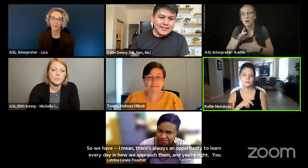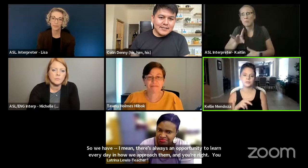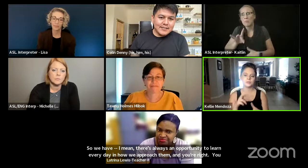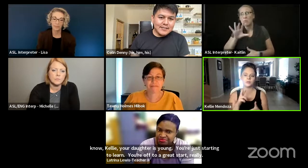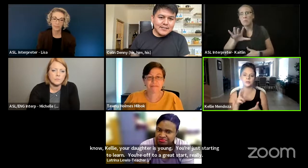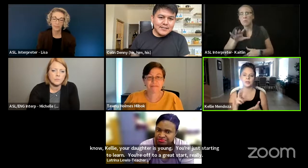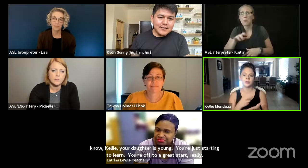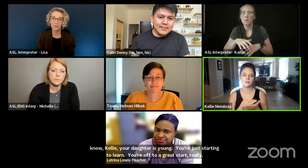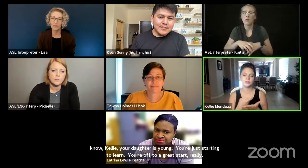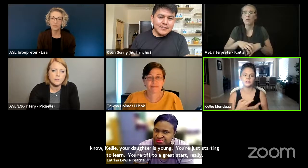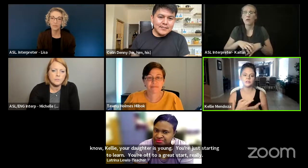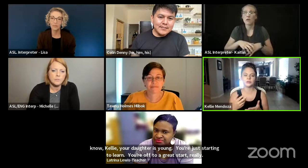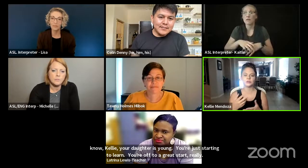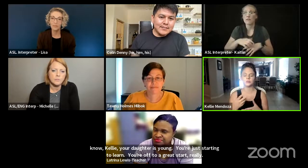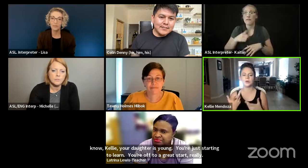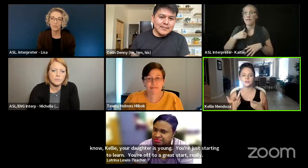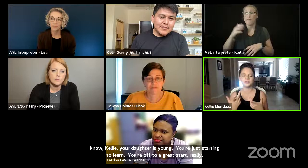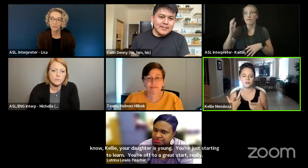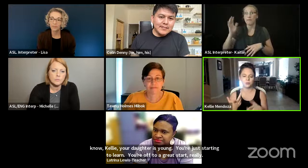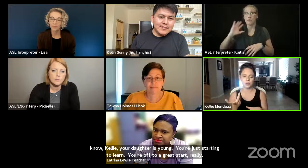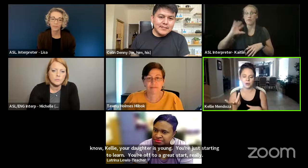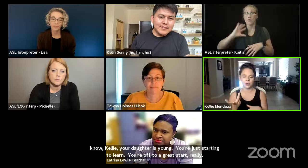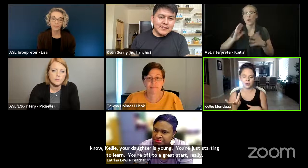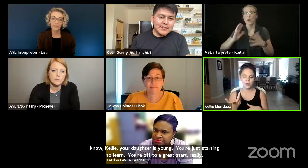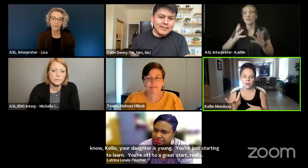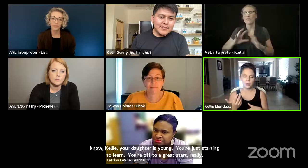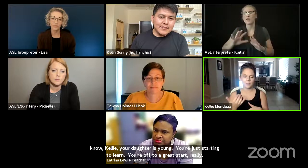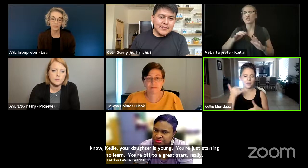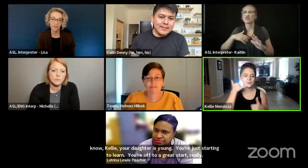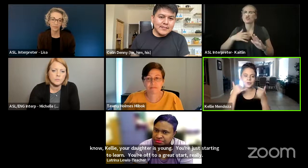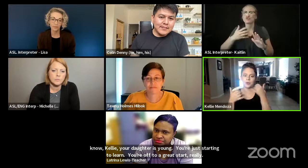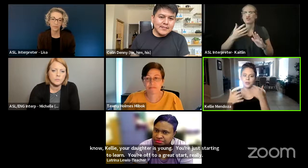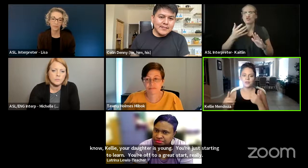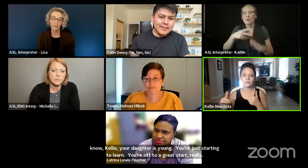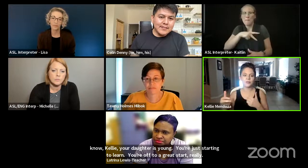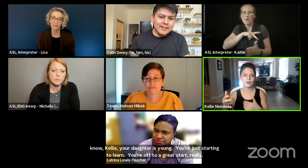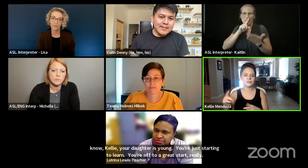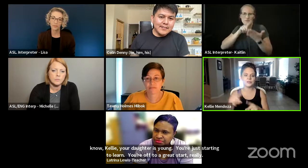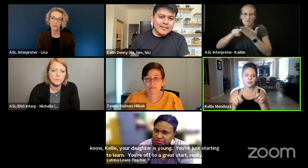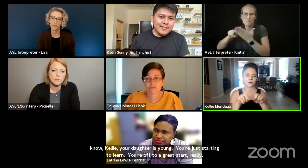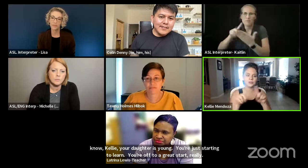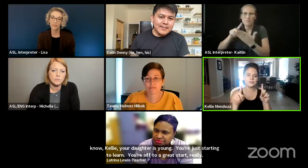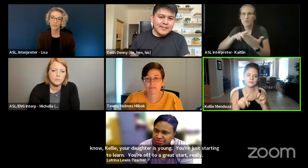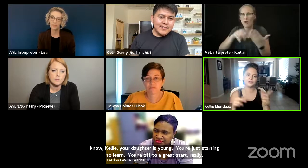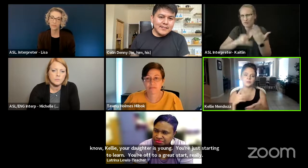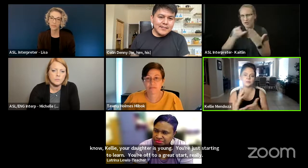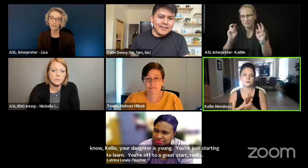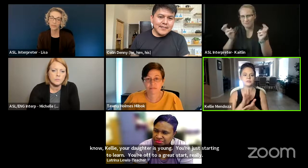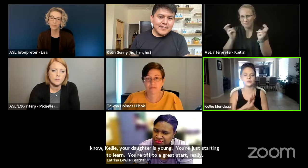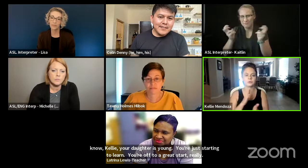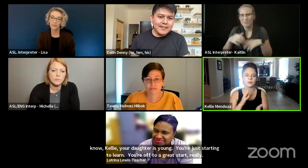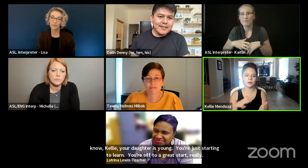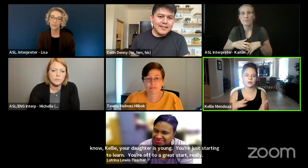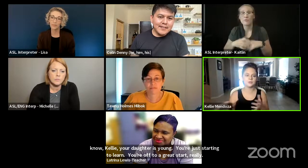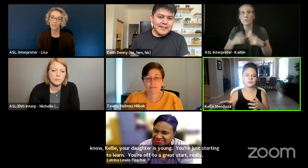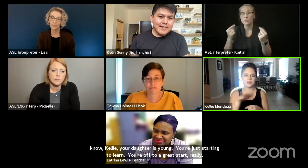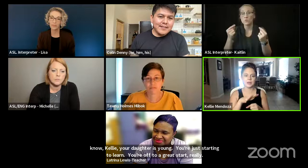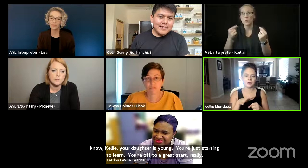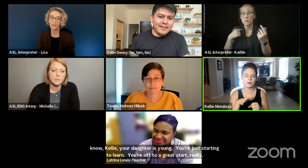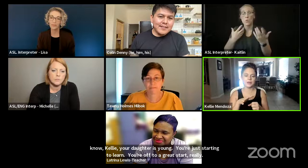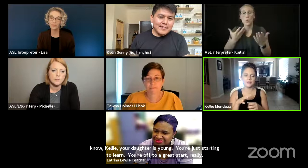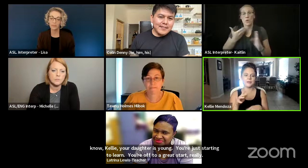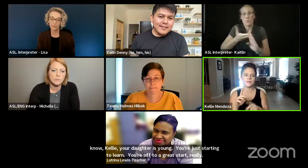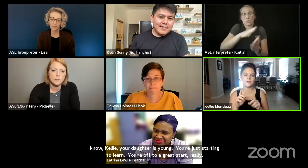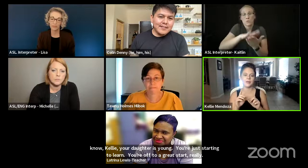own personal research project where I was calling around to all the different preschool programs in